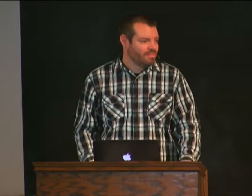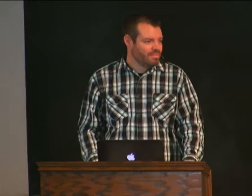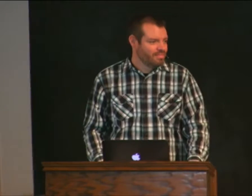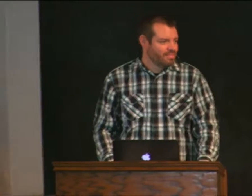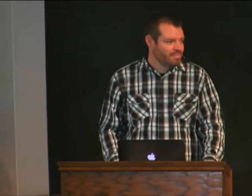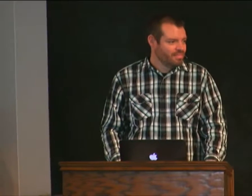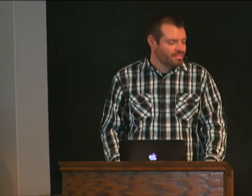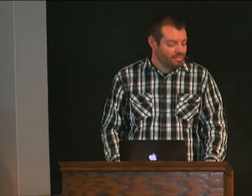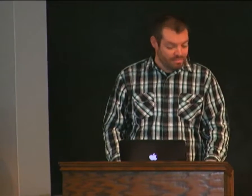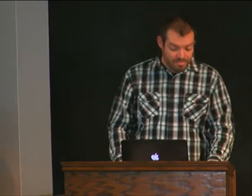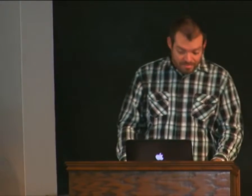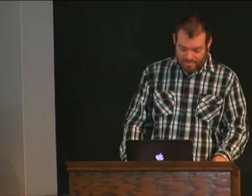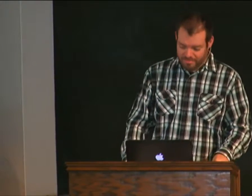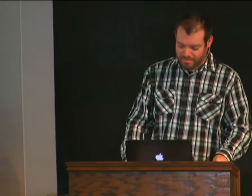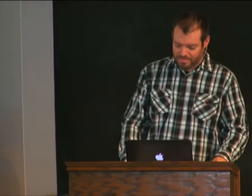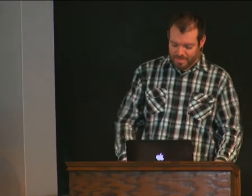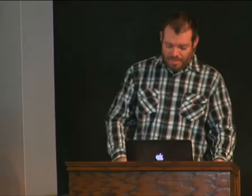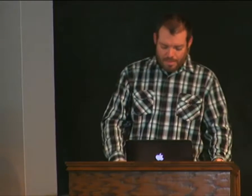up.